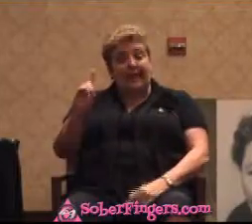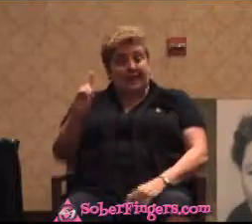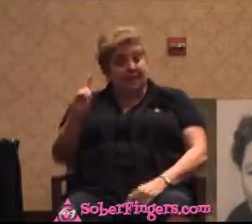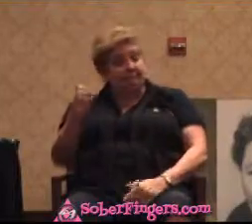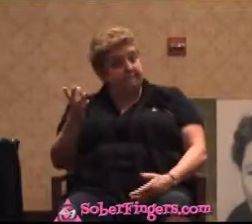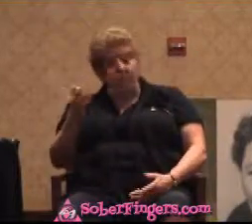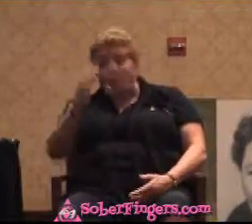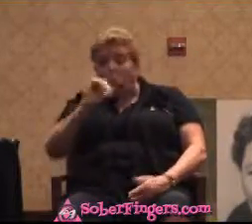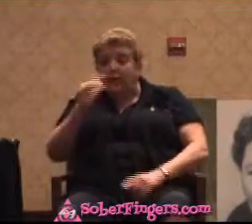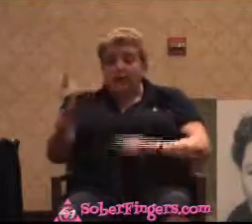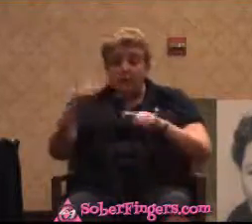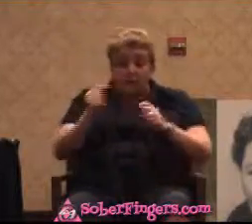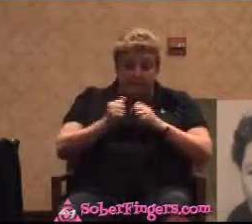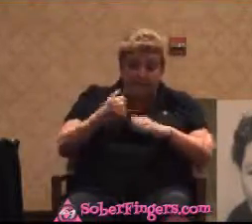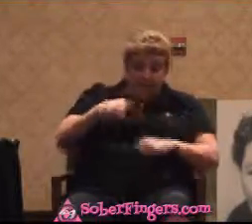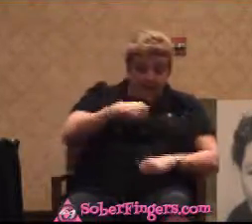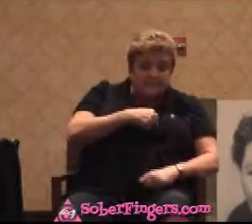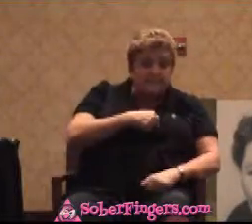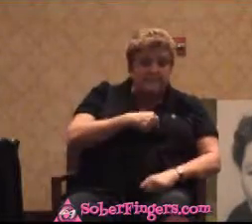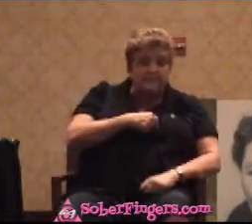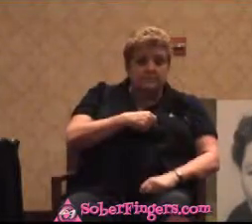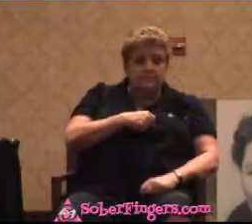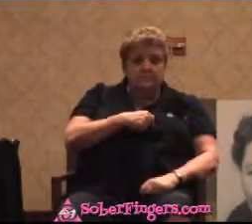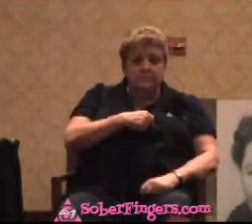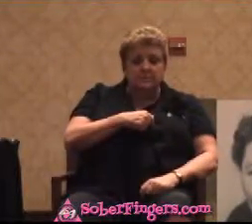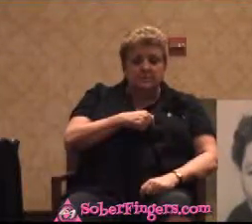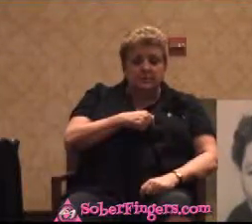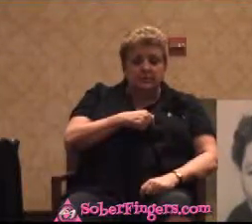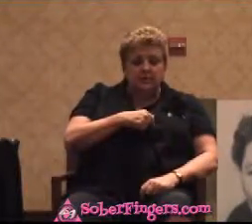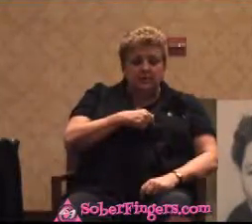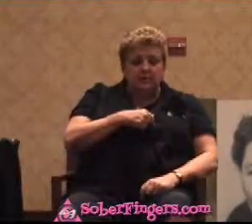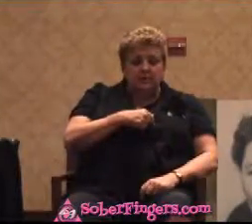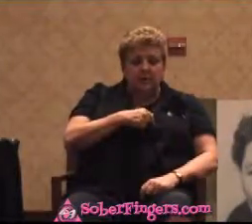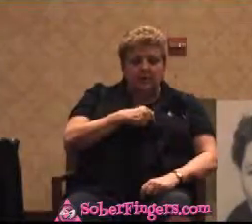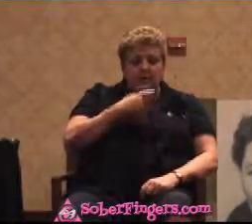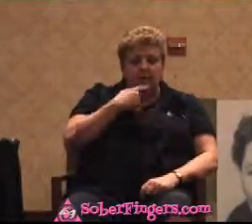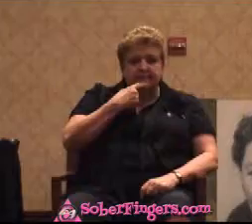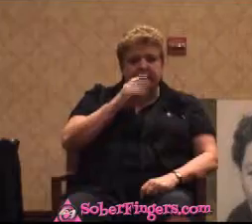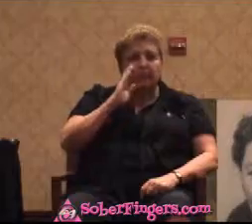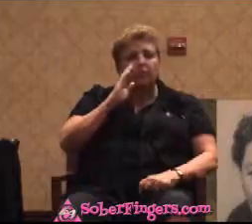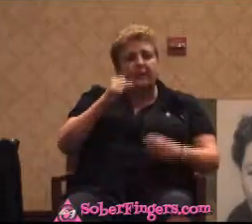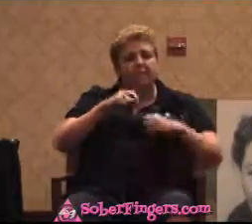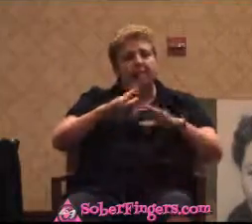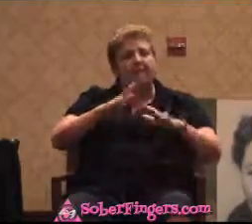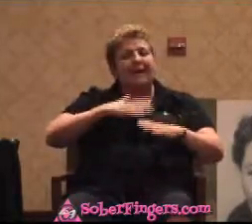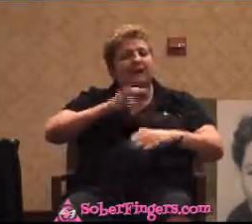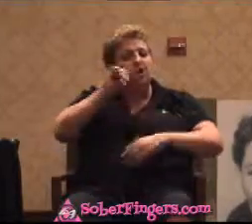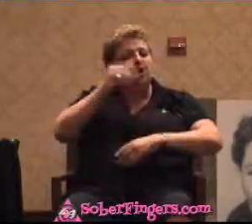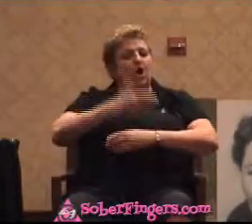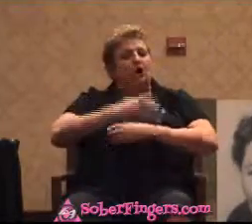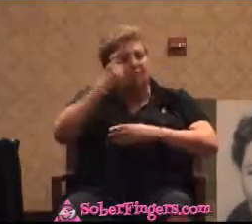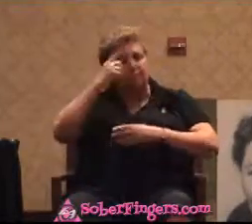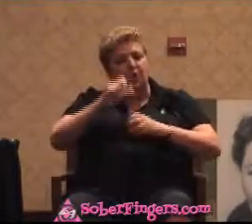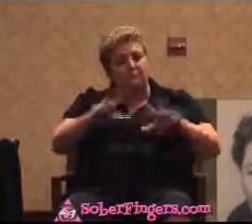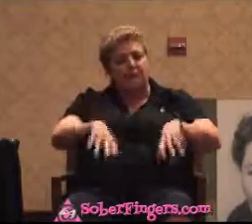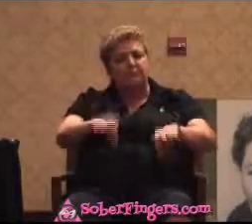Why don't you come with us? And I said, I'm going to get my daughter up for adoption. I said, in that way I can start